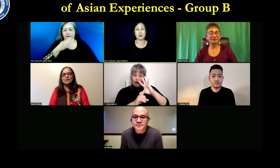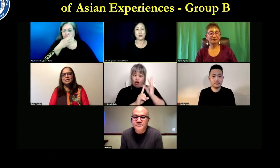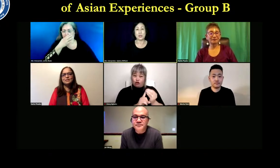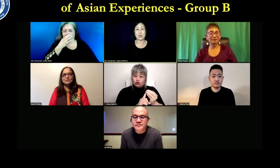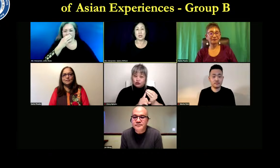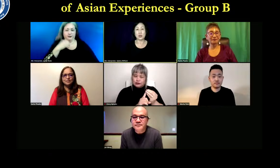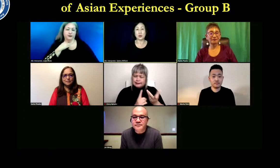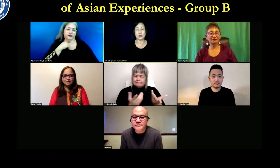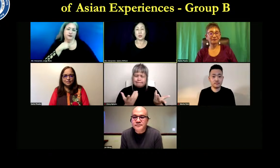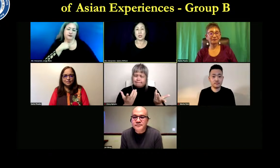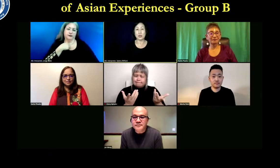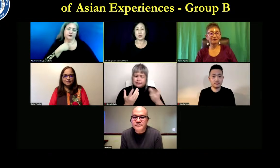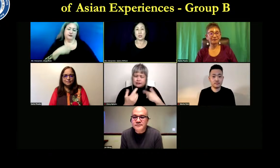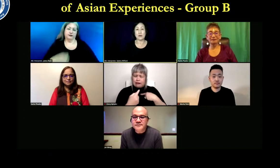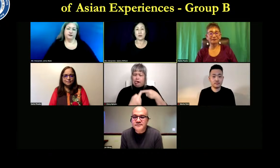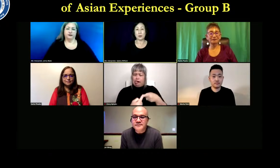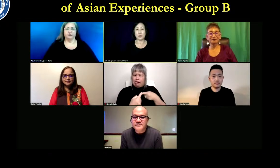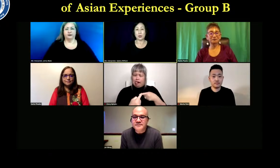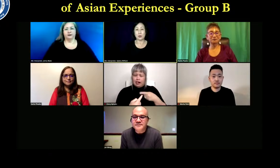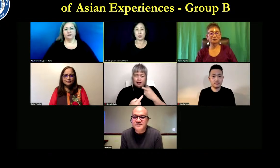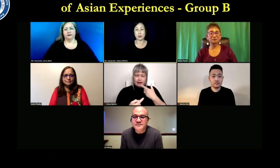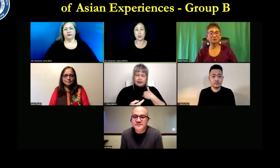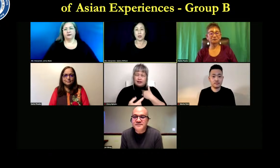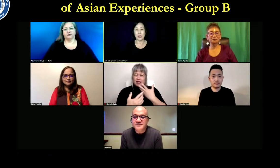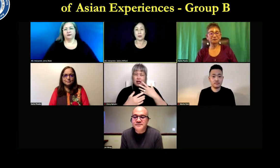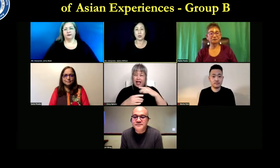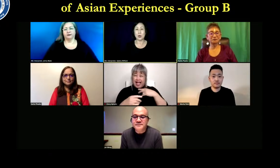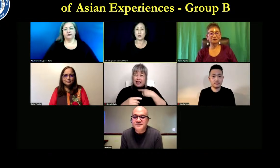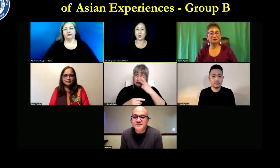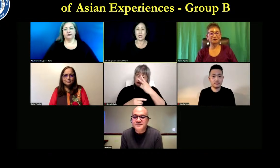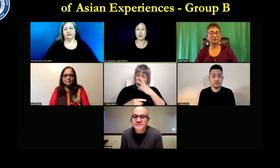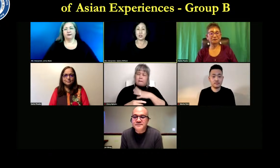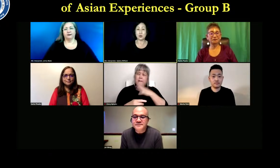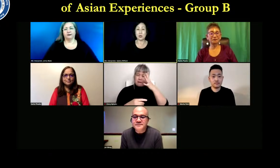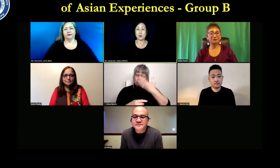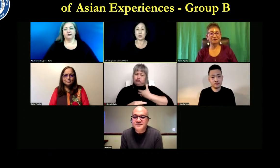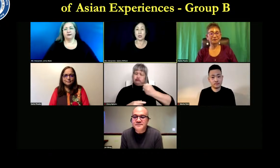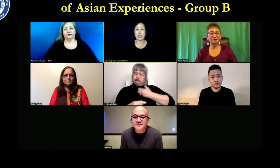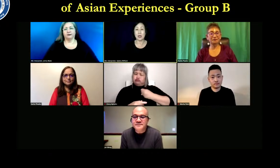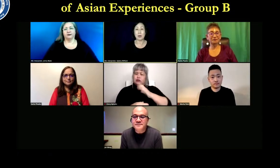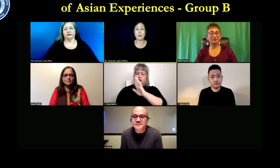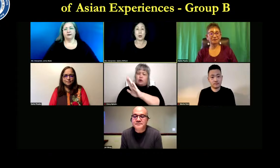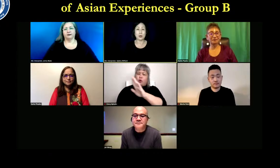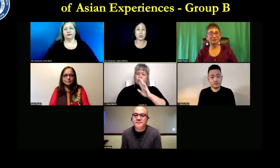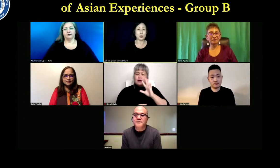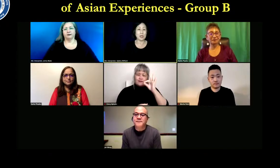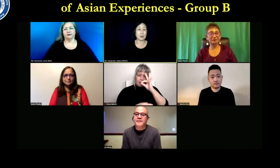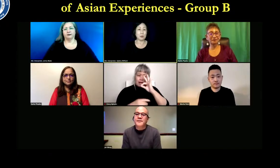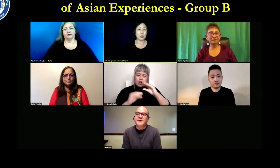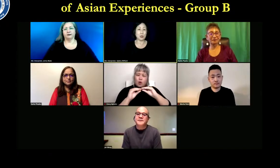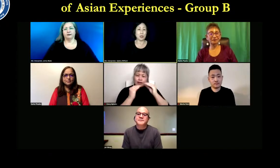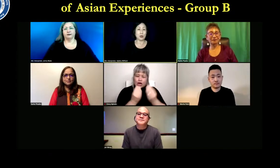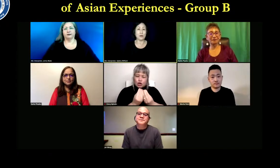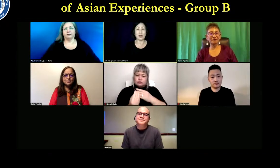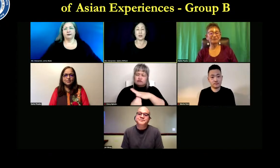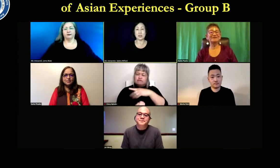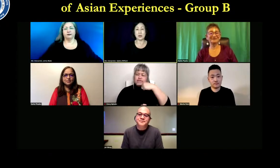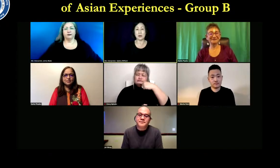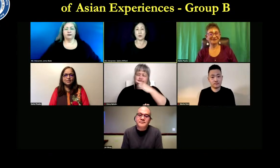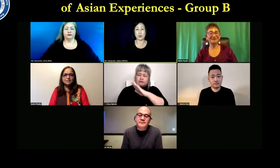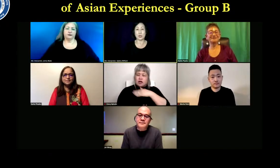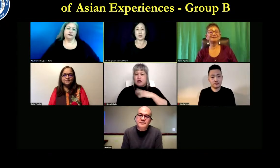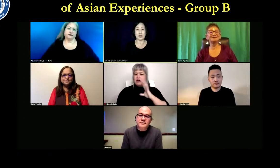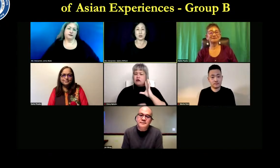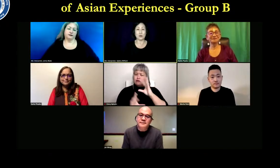But truthfully, did I truly understand Philippine culture? No, I actually struggled. My parents would take me to their